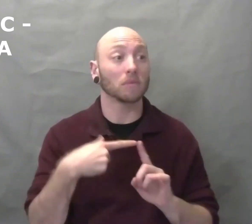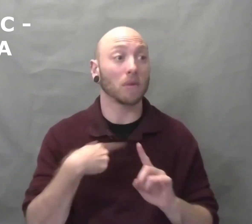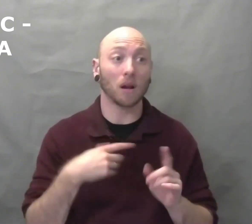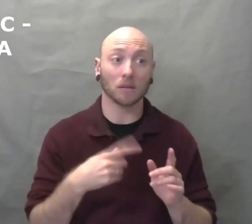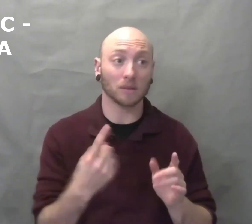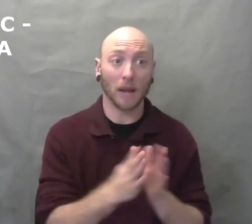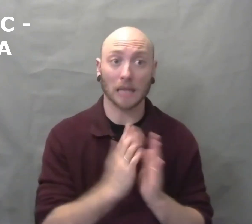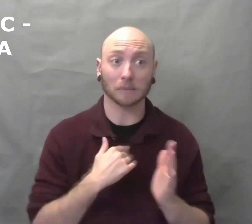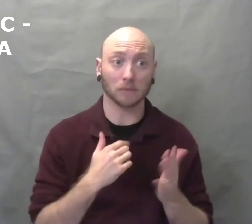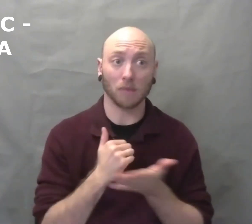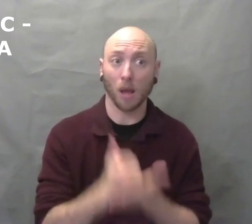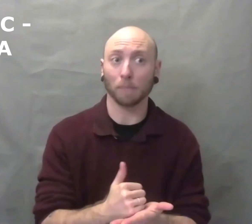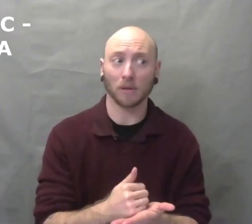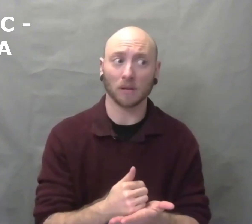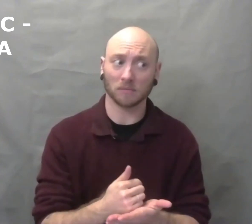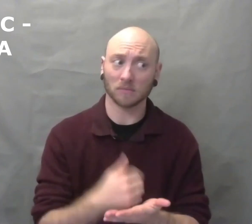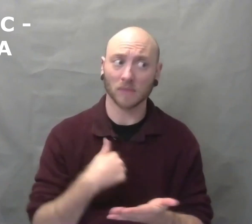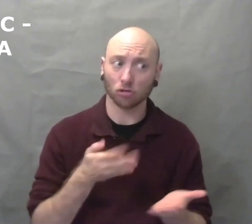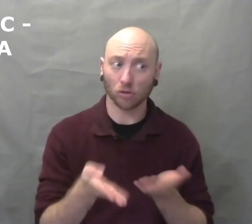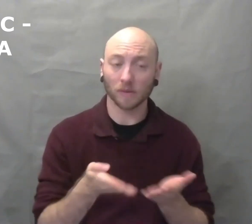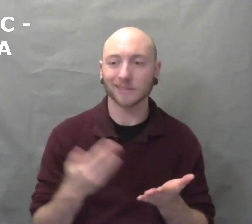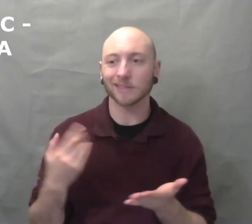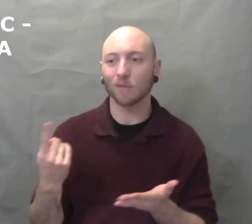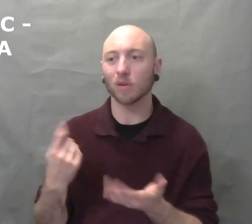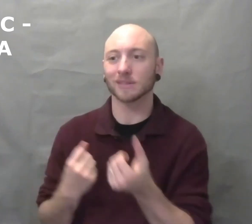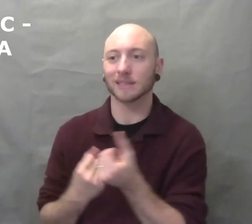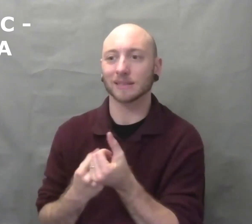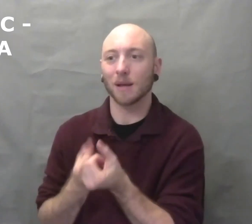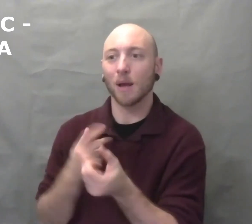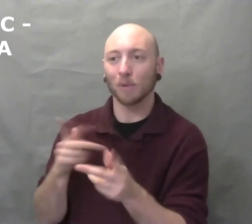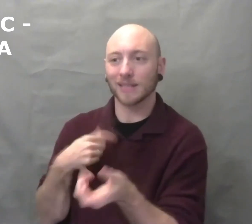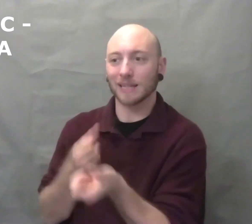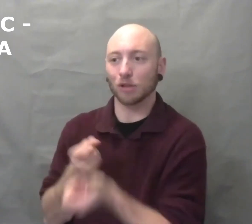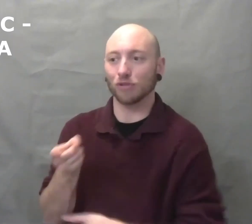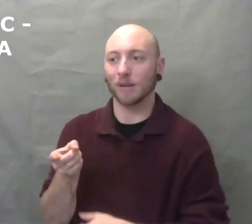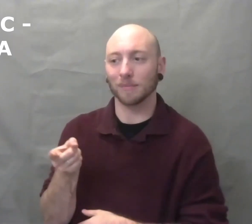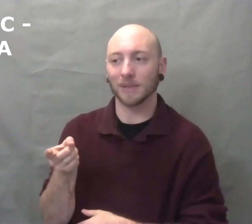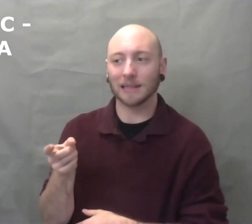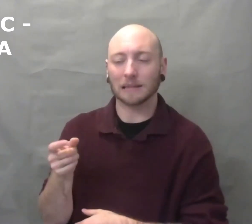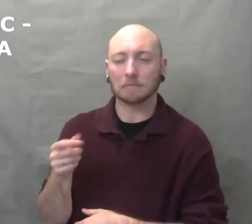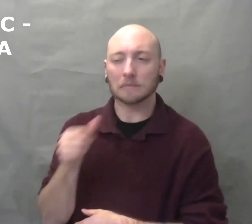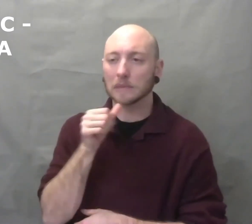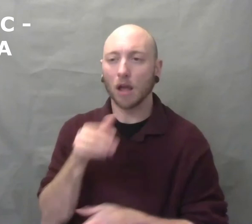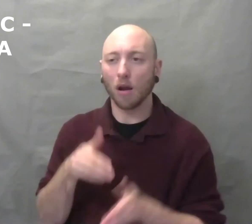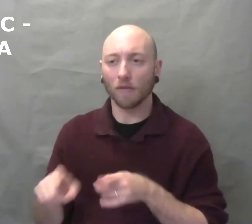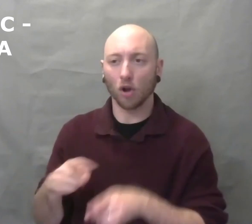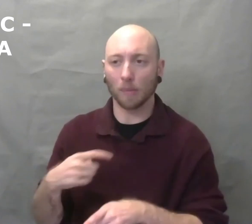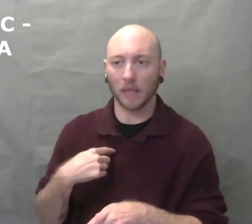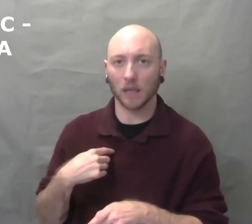have a sponsee who rarely checks in with me, but I check in with him, which is kind of weird. But I'm guilty. I hardly check in with my sponsor on a